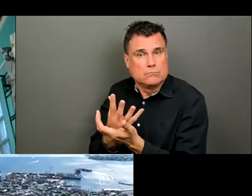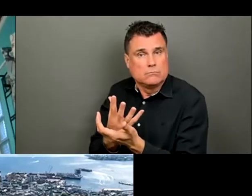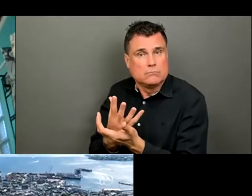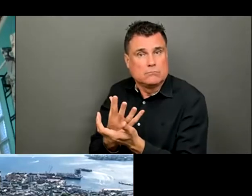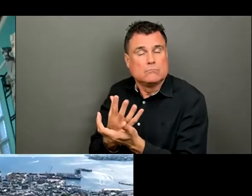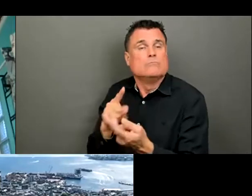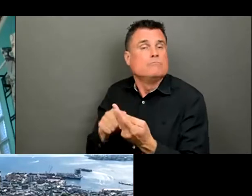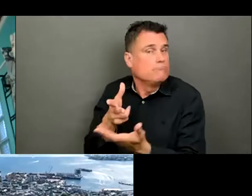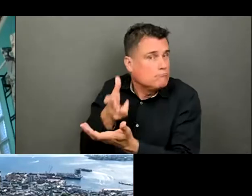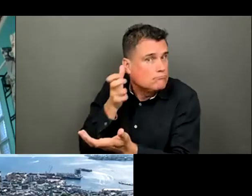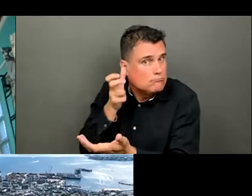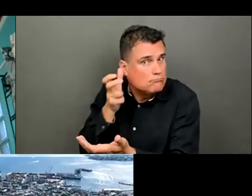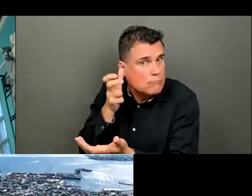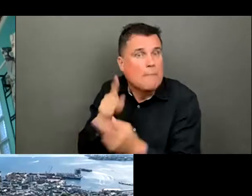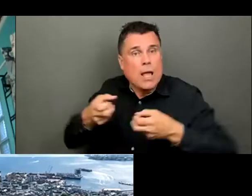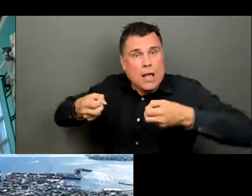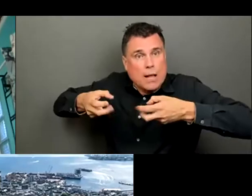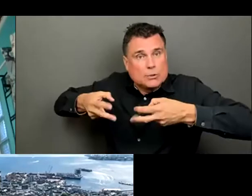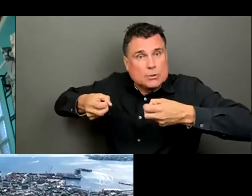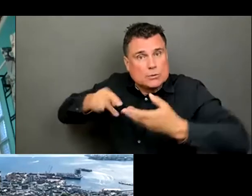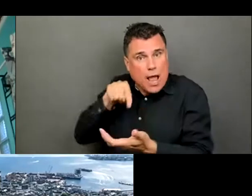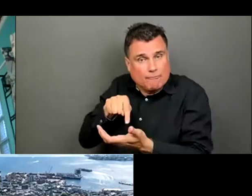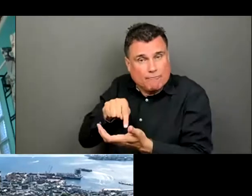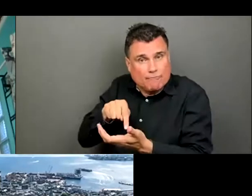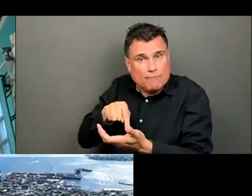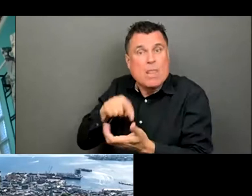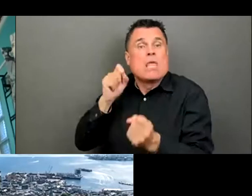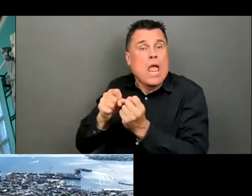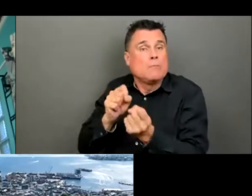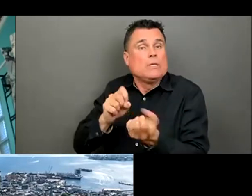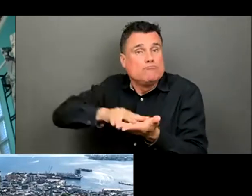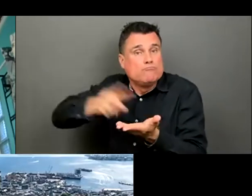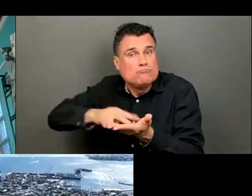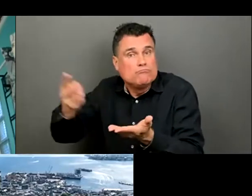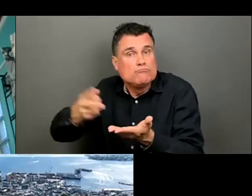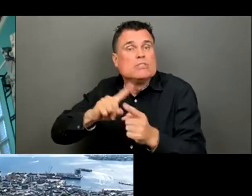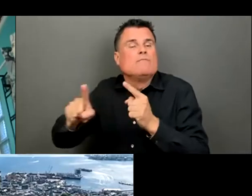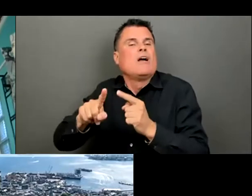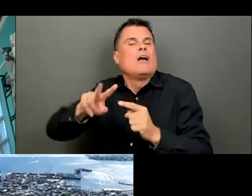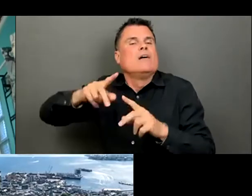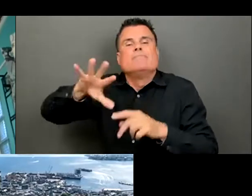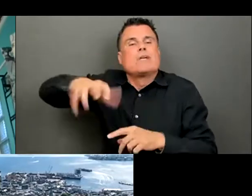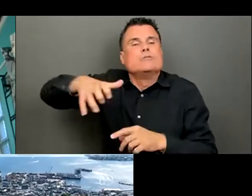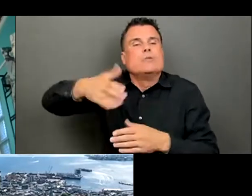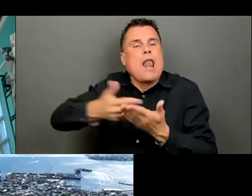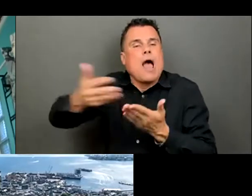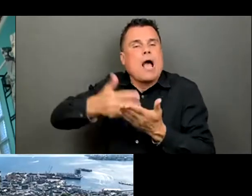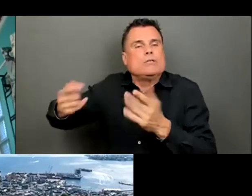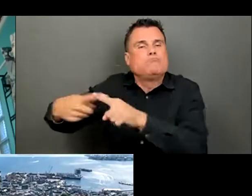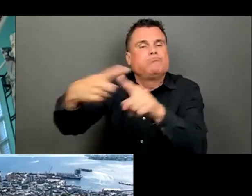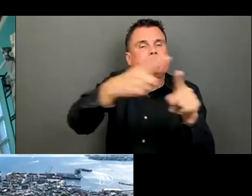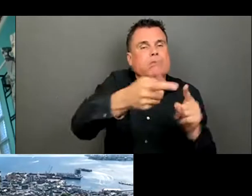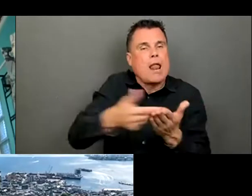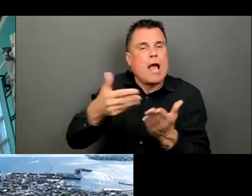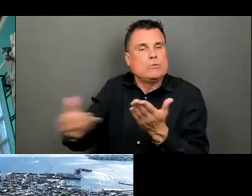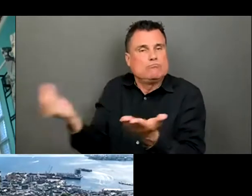translated into several foreign languages as well. What we are discussing right now